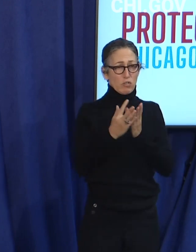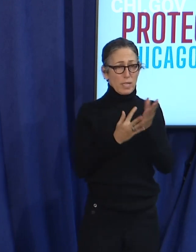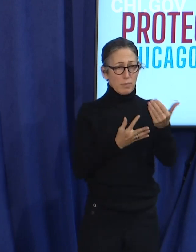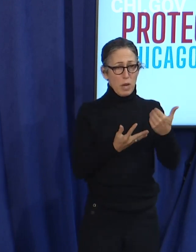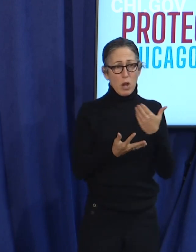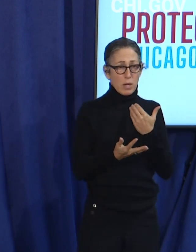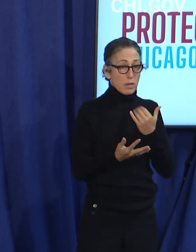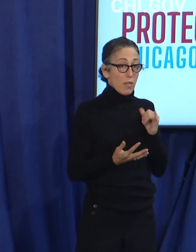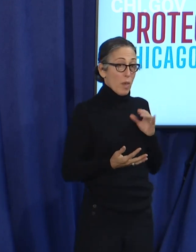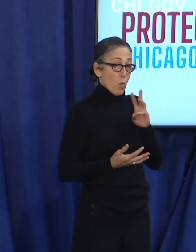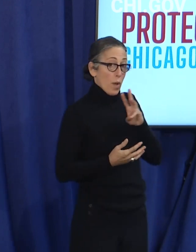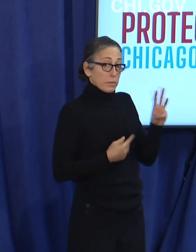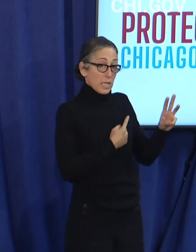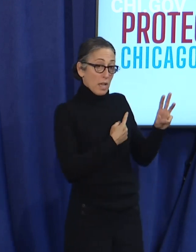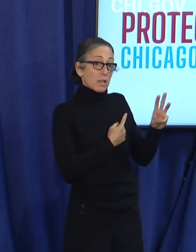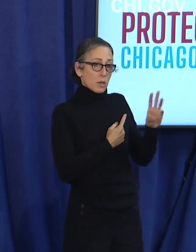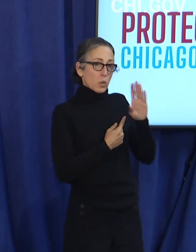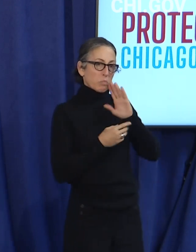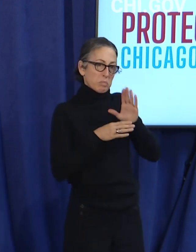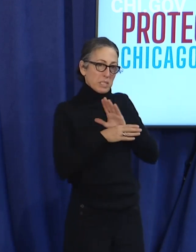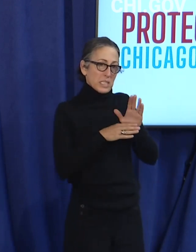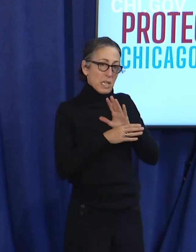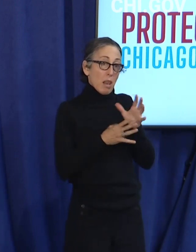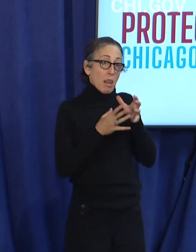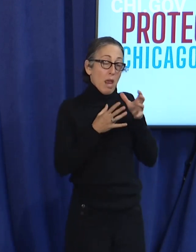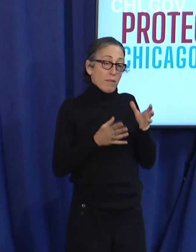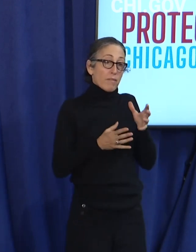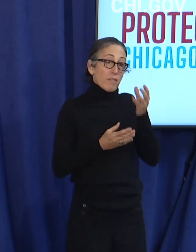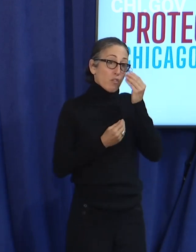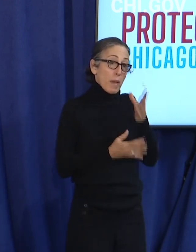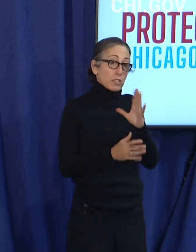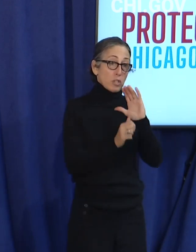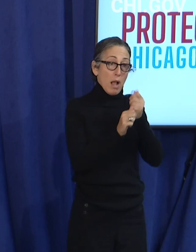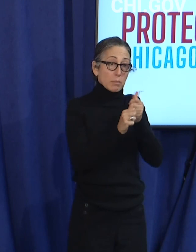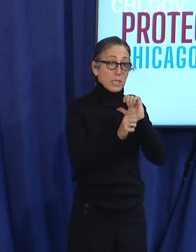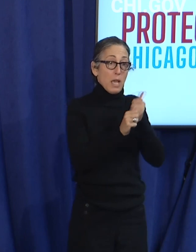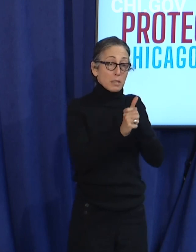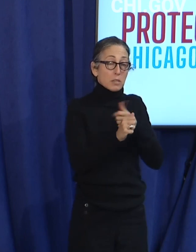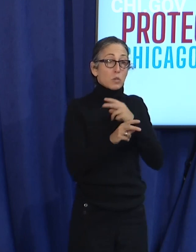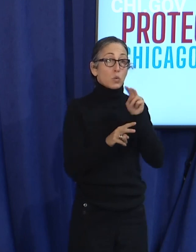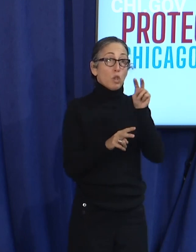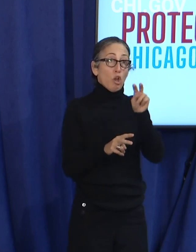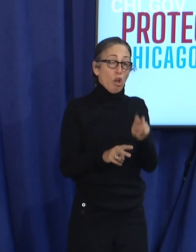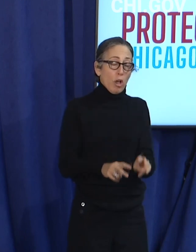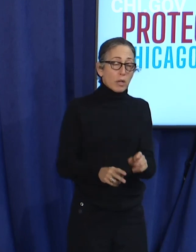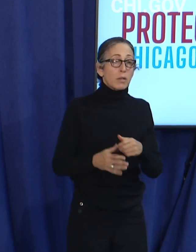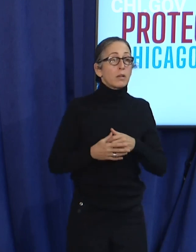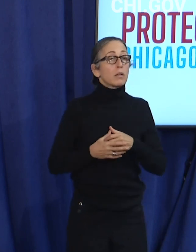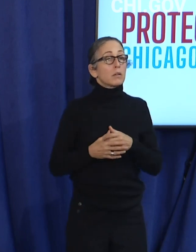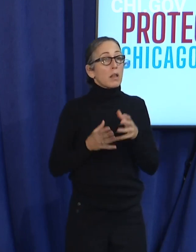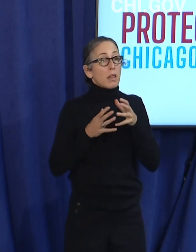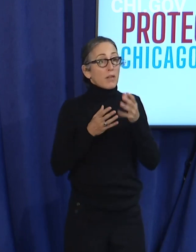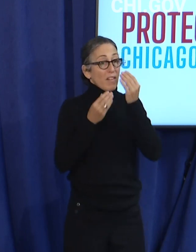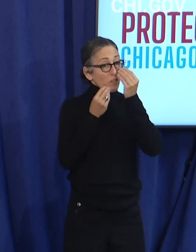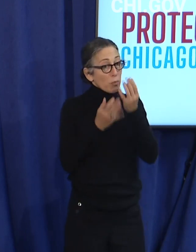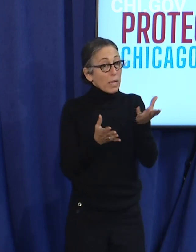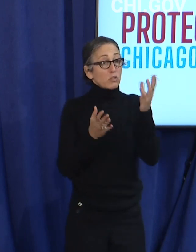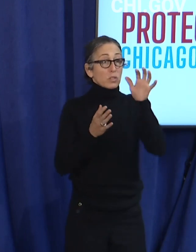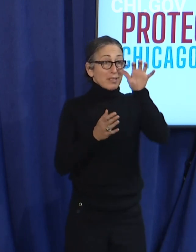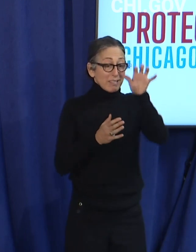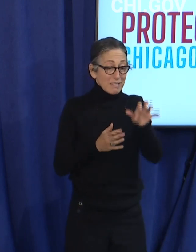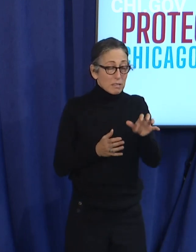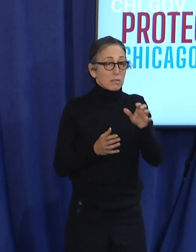going to get busy. We're going to be putting a lot of information up there, creating a lot of materials, and working to